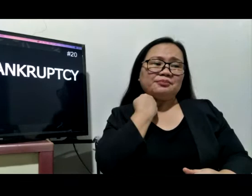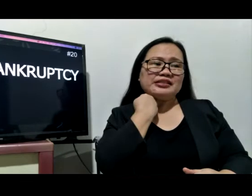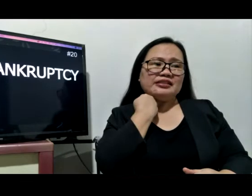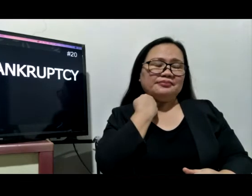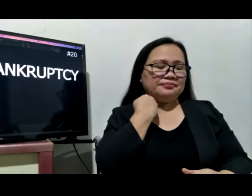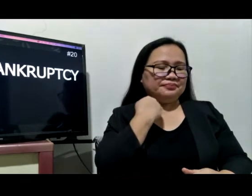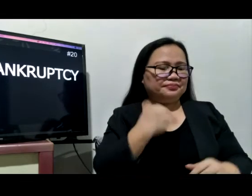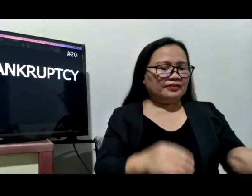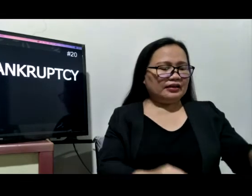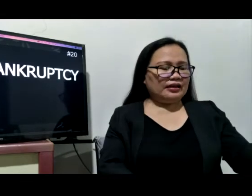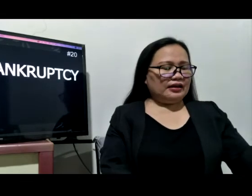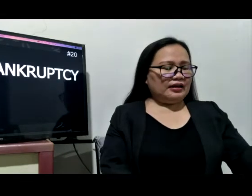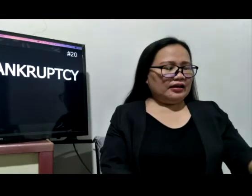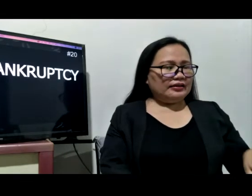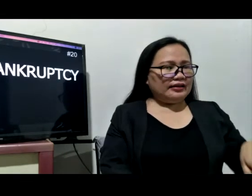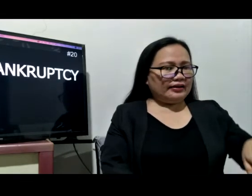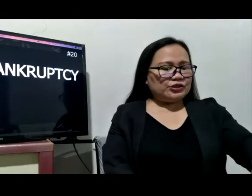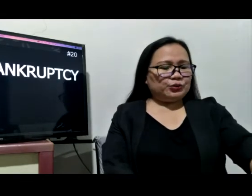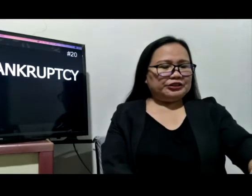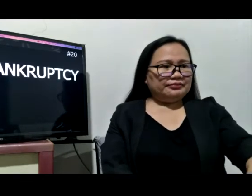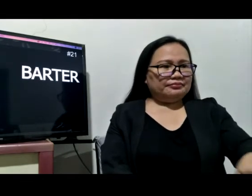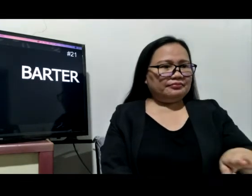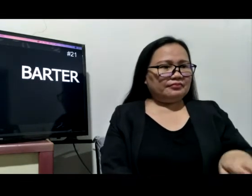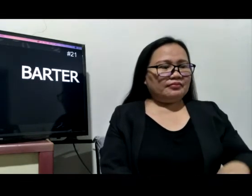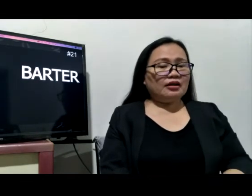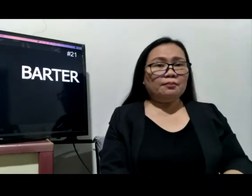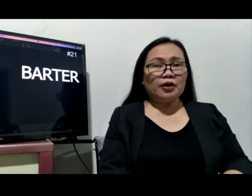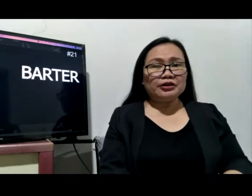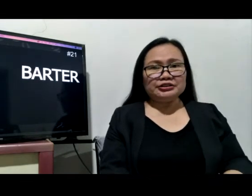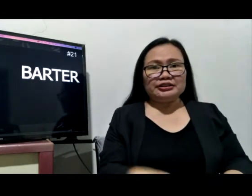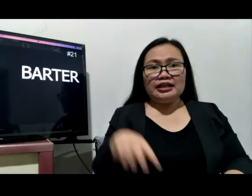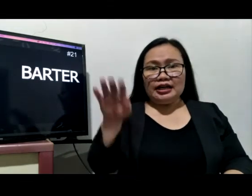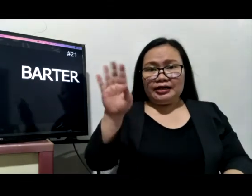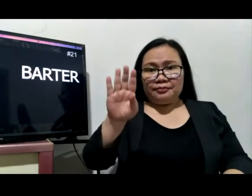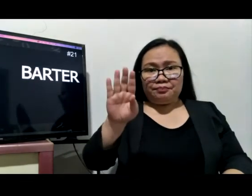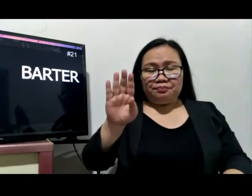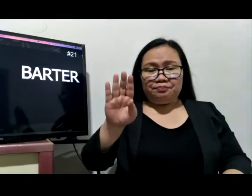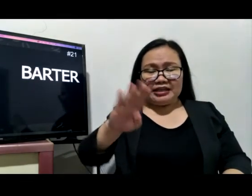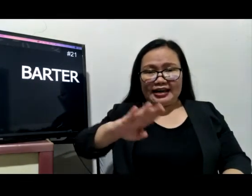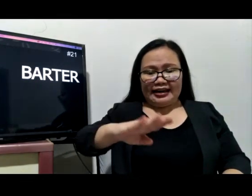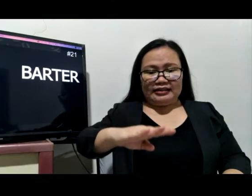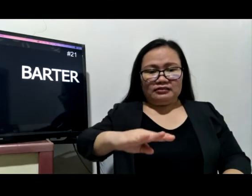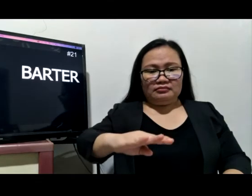Bankruptcy. Next word, barter. B hand